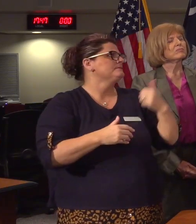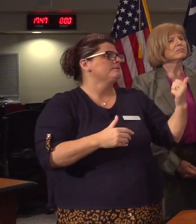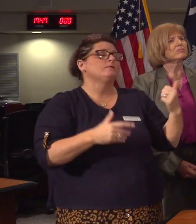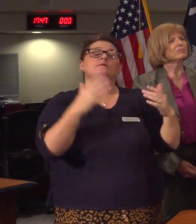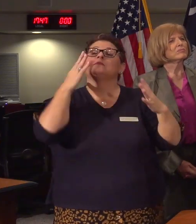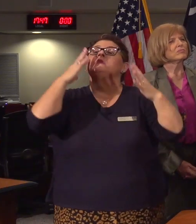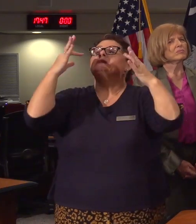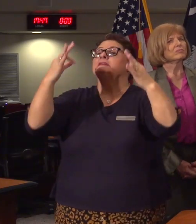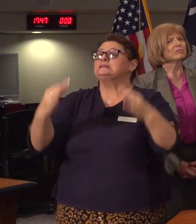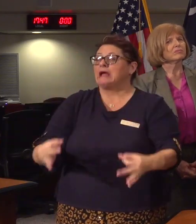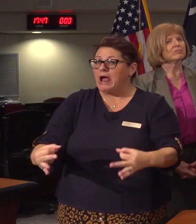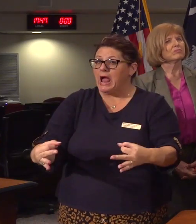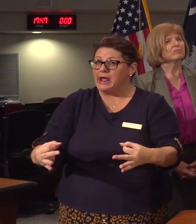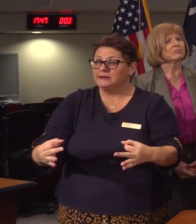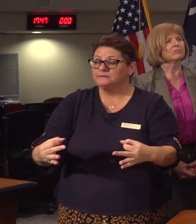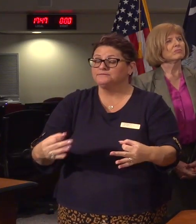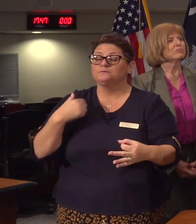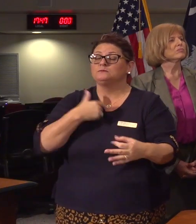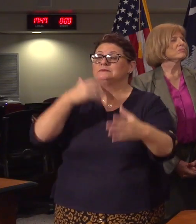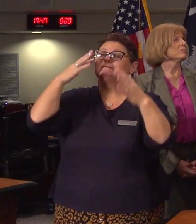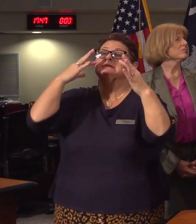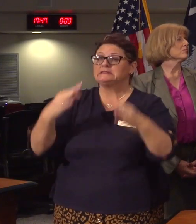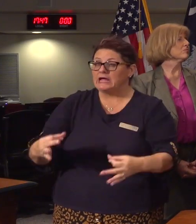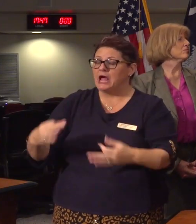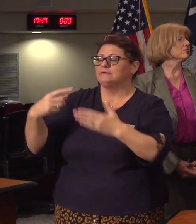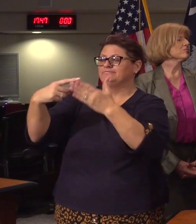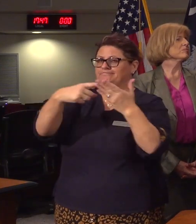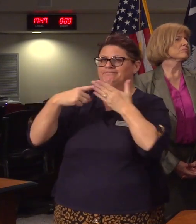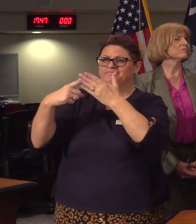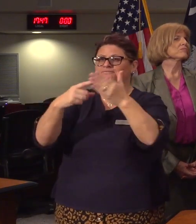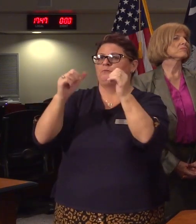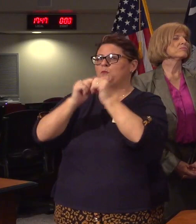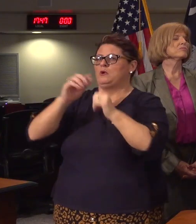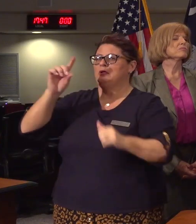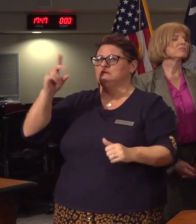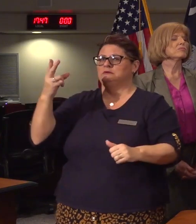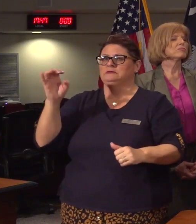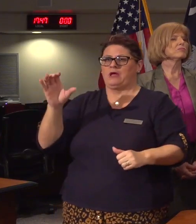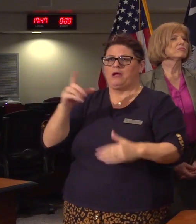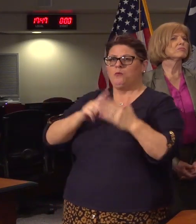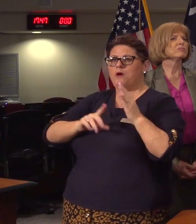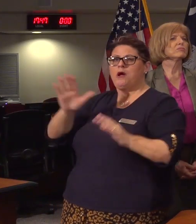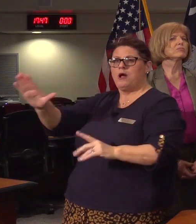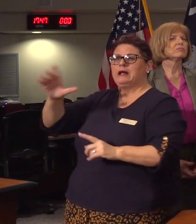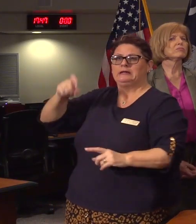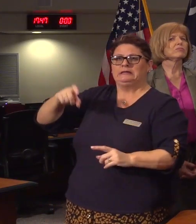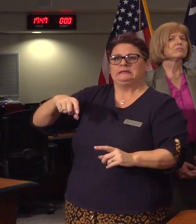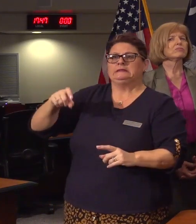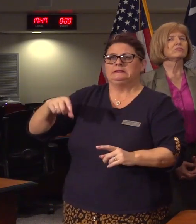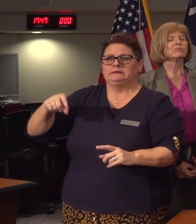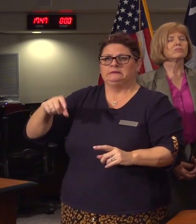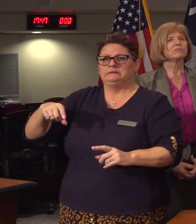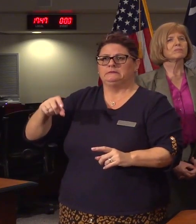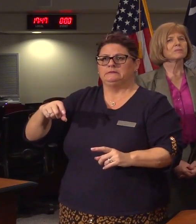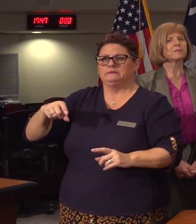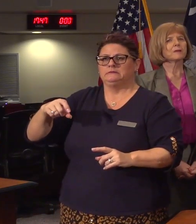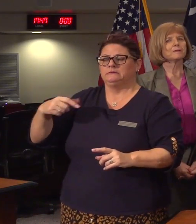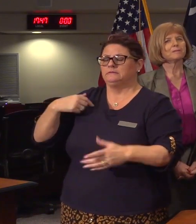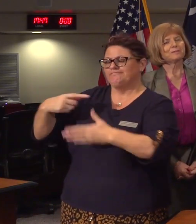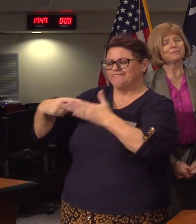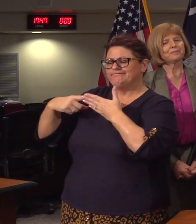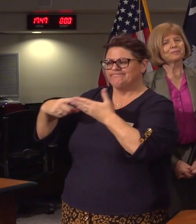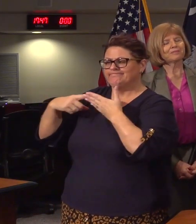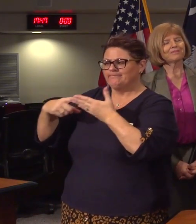decided upon in contemplation and conversation with Department of Health and Environmental Control as to what they would need to do the things